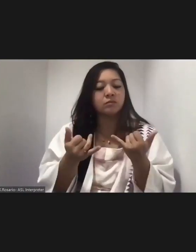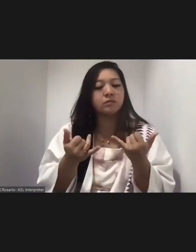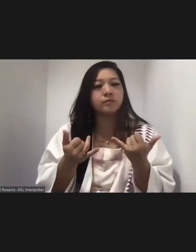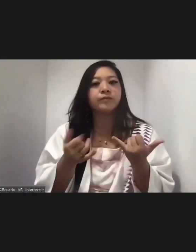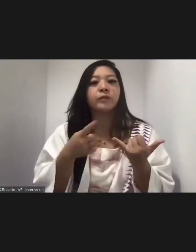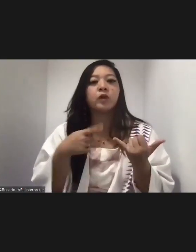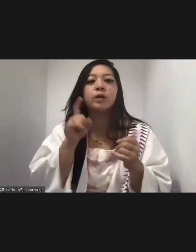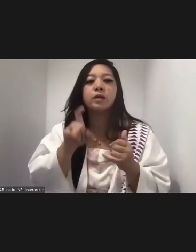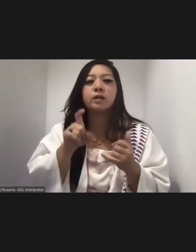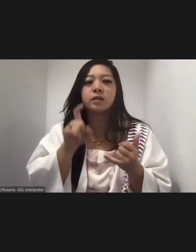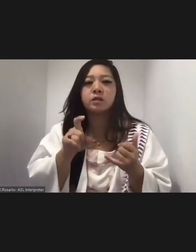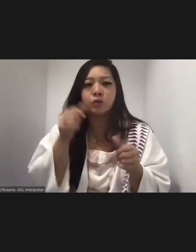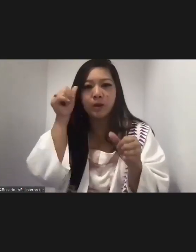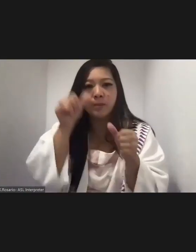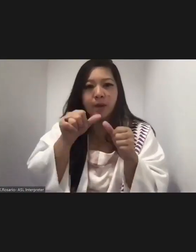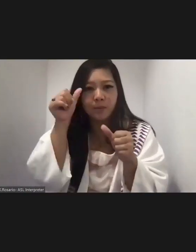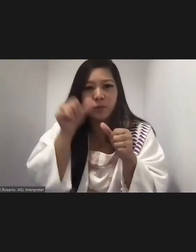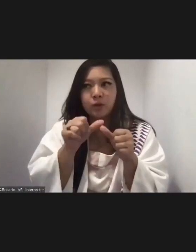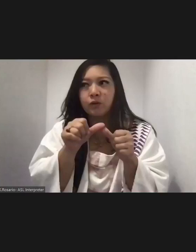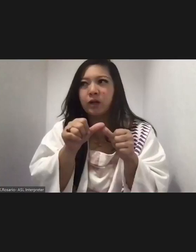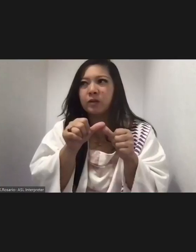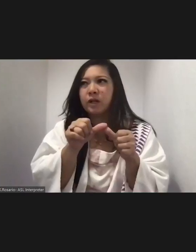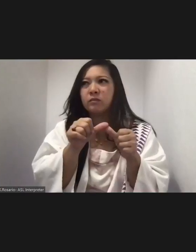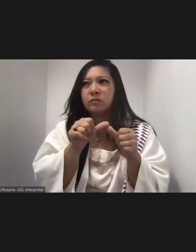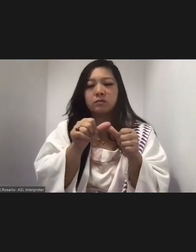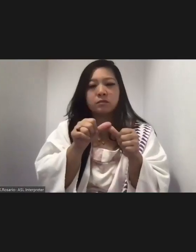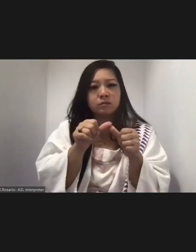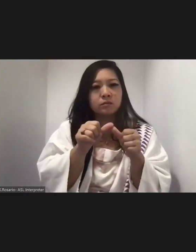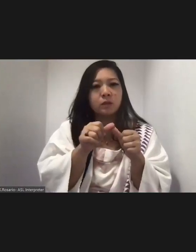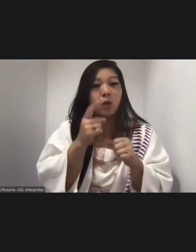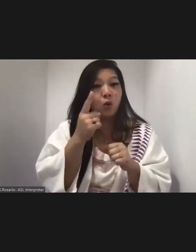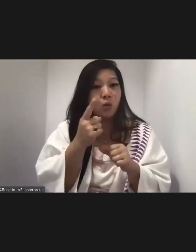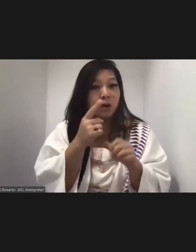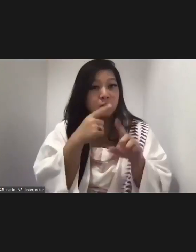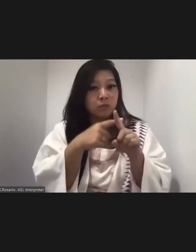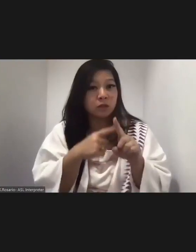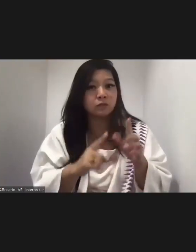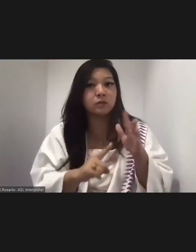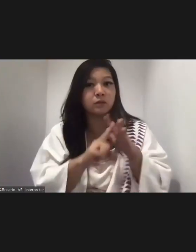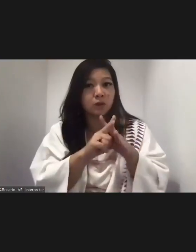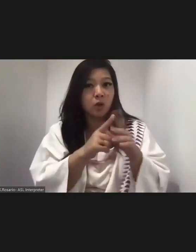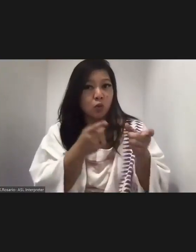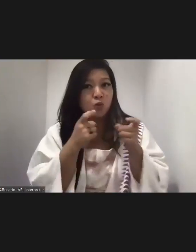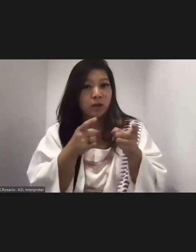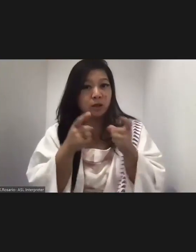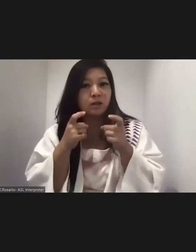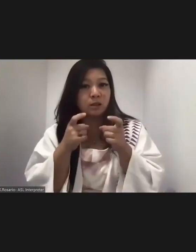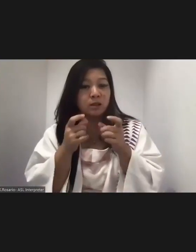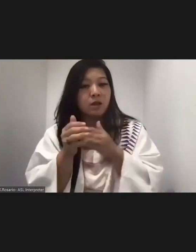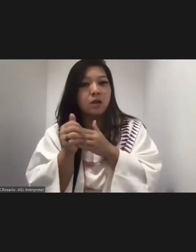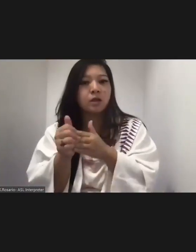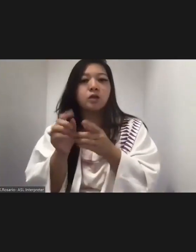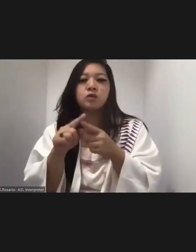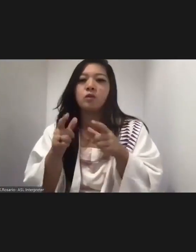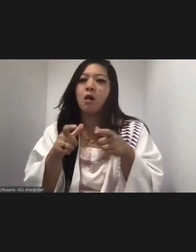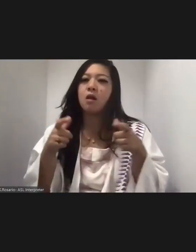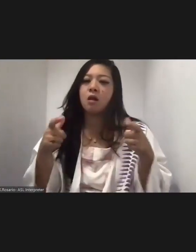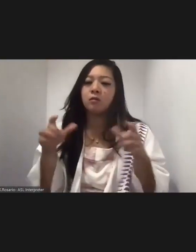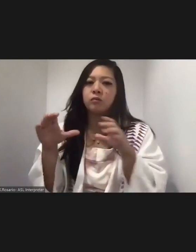need to remember that a single case can quickly lead to a large